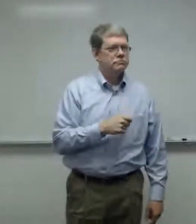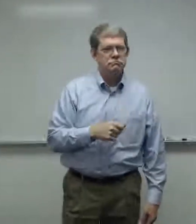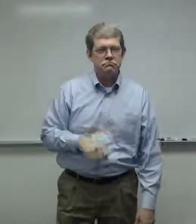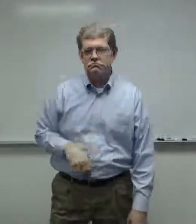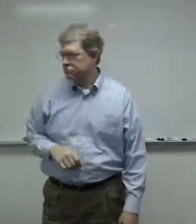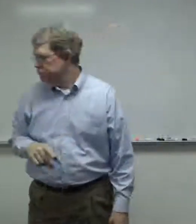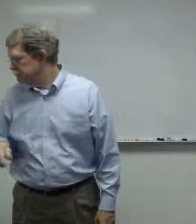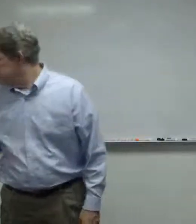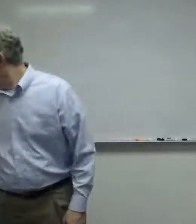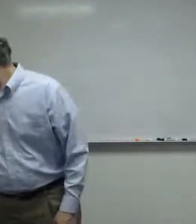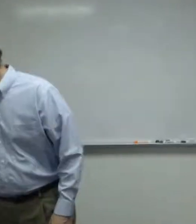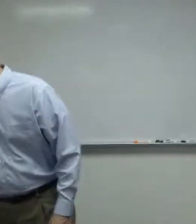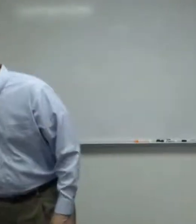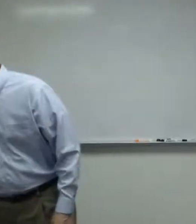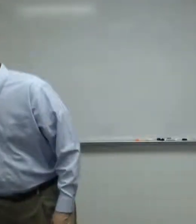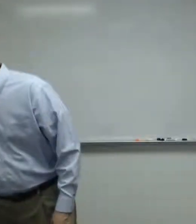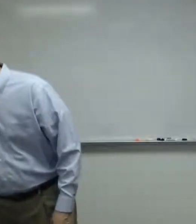That's the way I do.